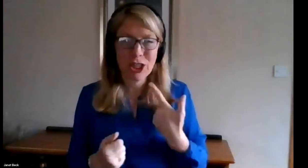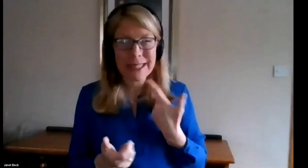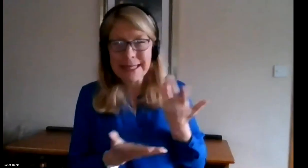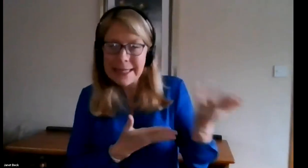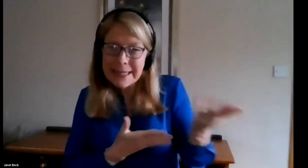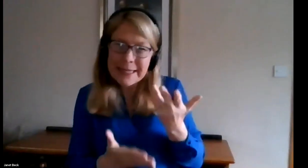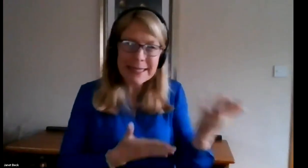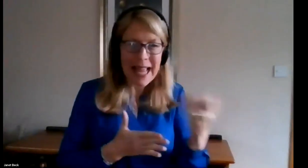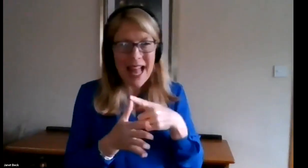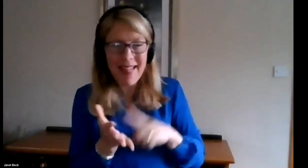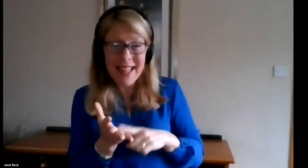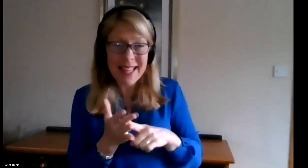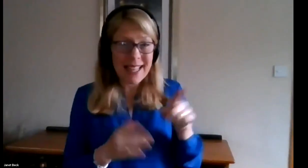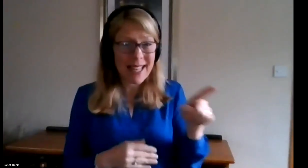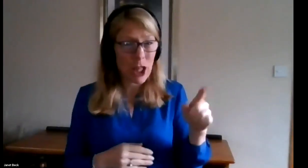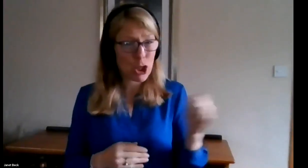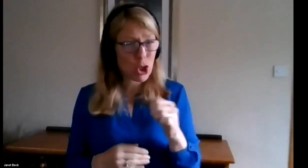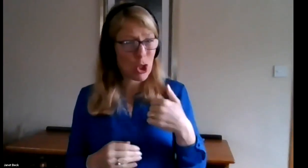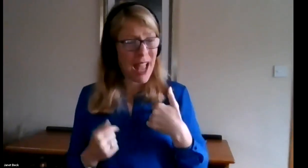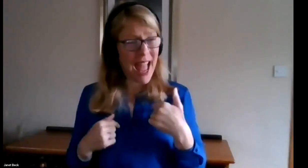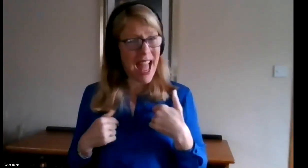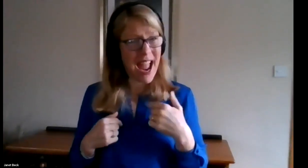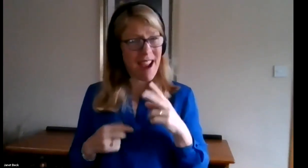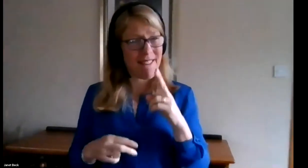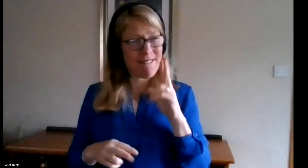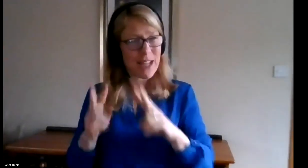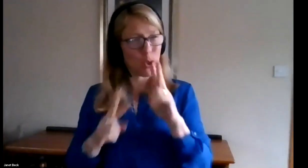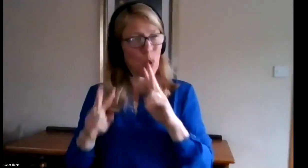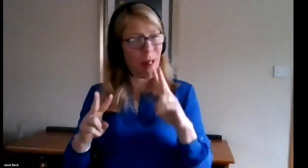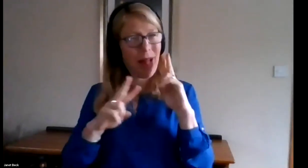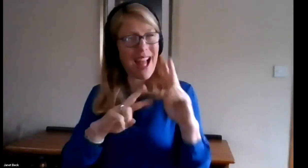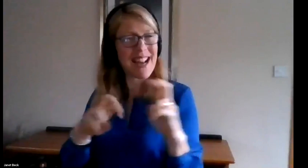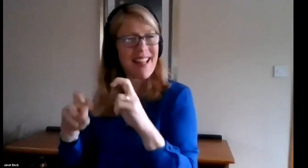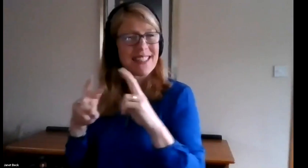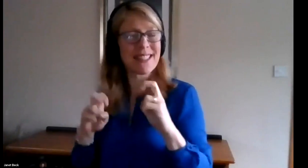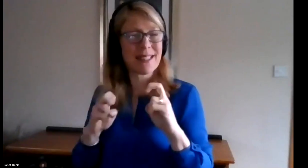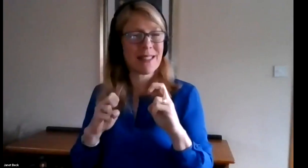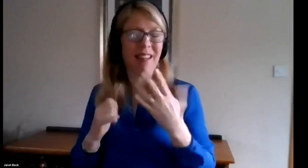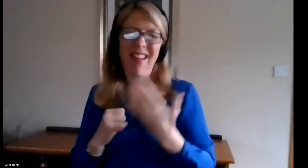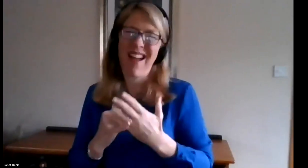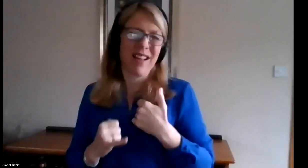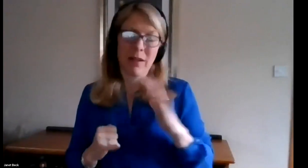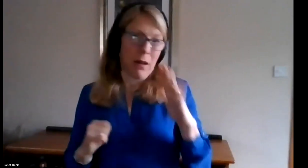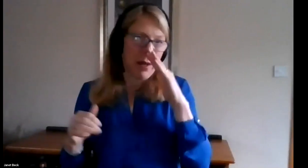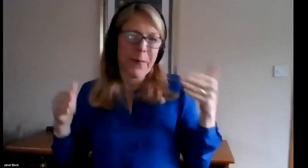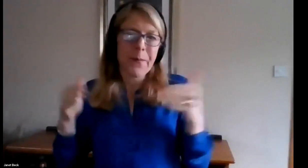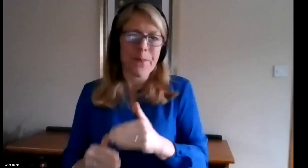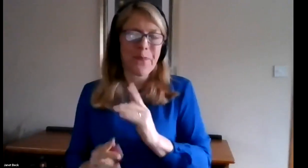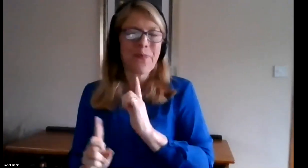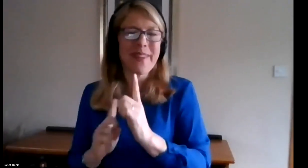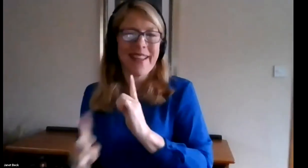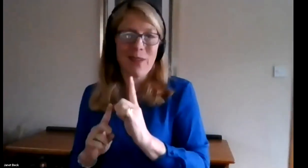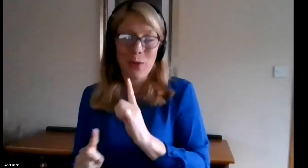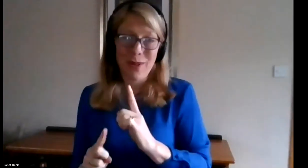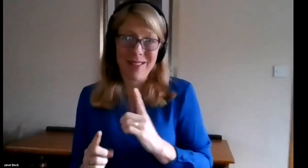I should include visual analysis, and I ultimately went with no. But since so much of our engagement is taking place online